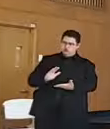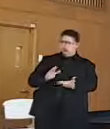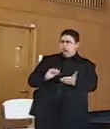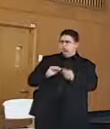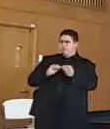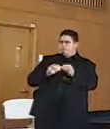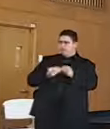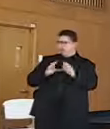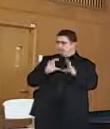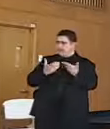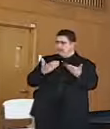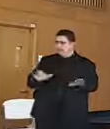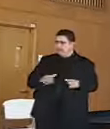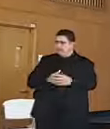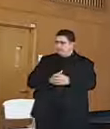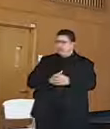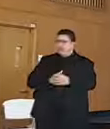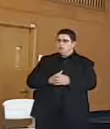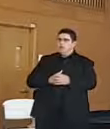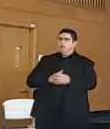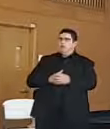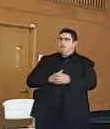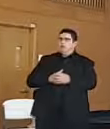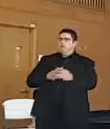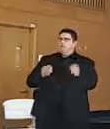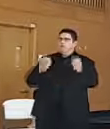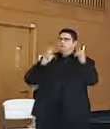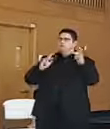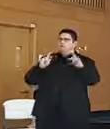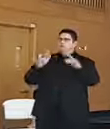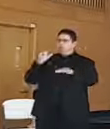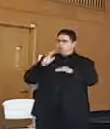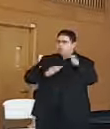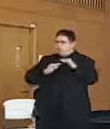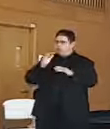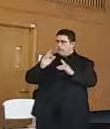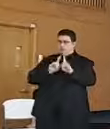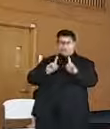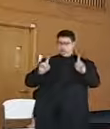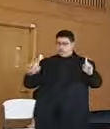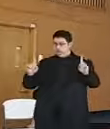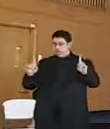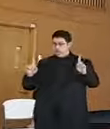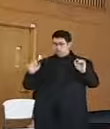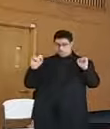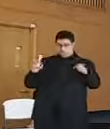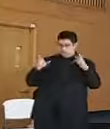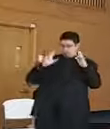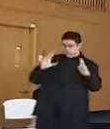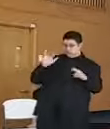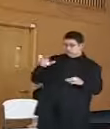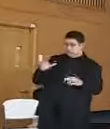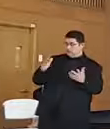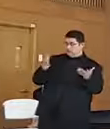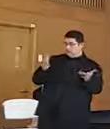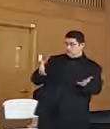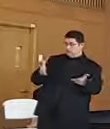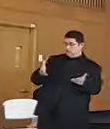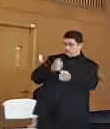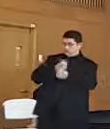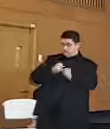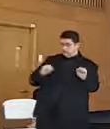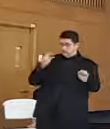classroom, regularly reduce volume of school, and social distancing measures be implemented that would be safe